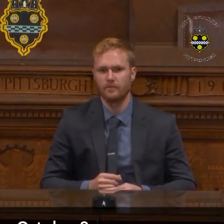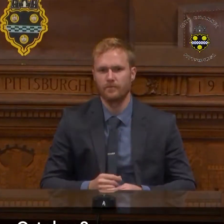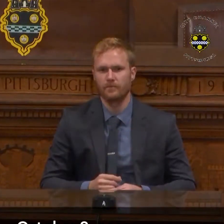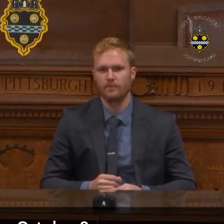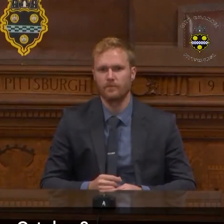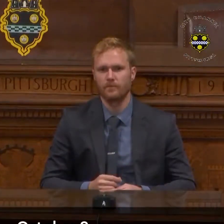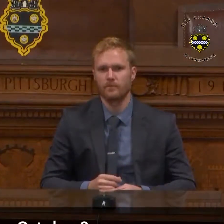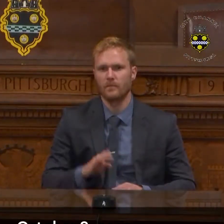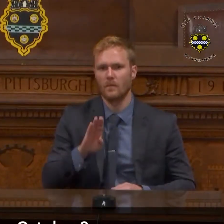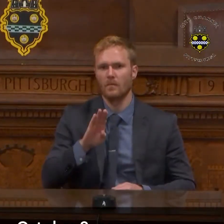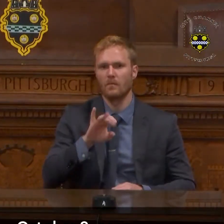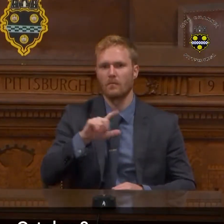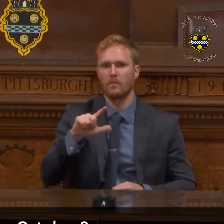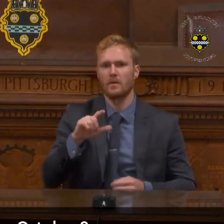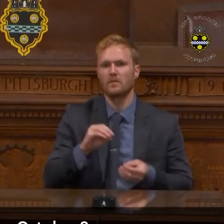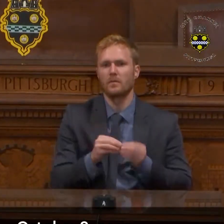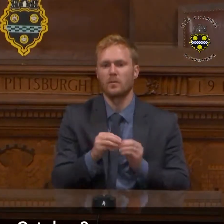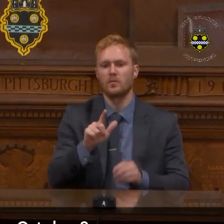Bill number